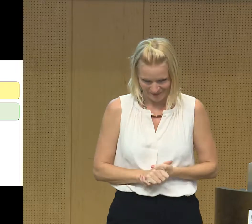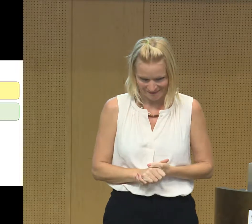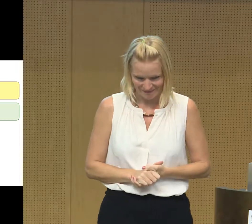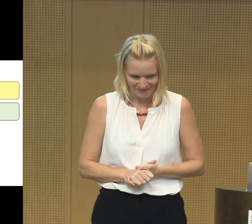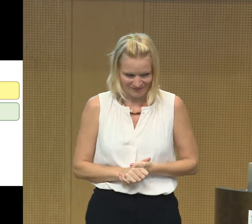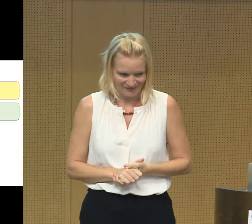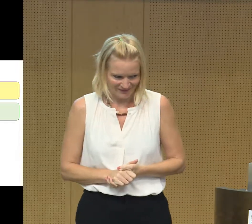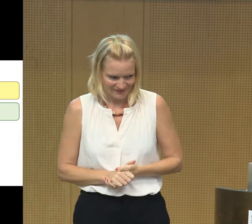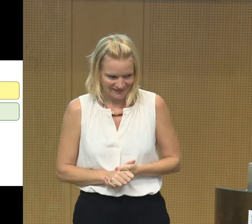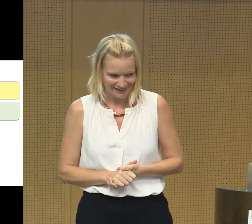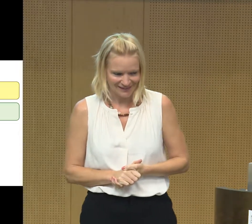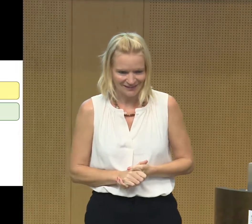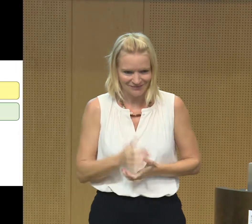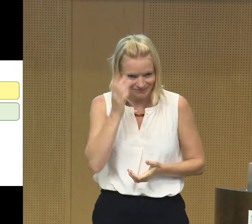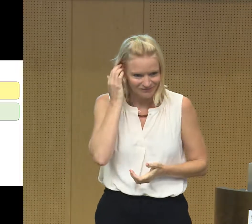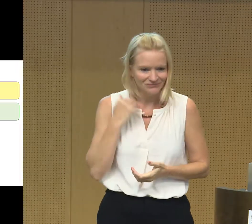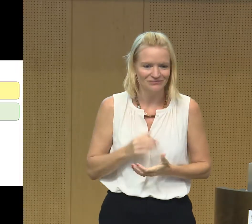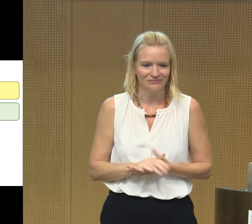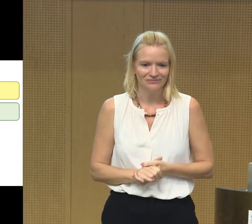So I'll give you an example.